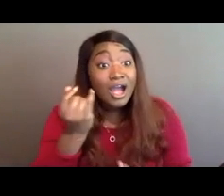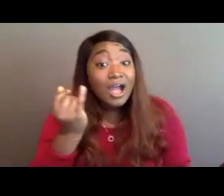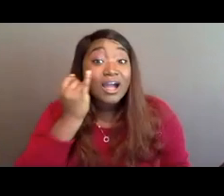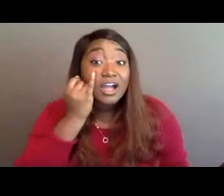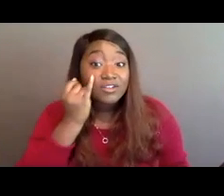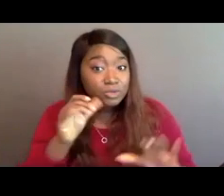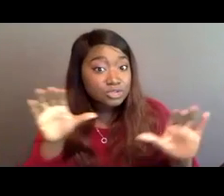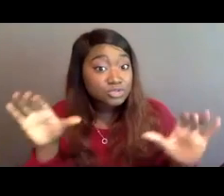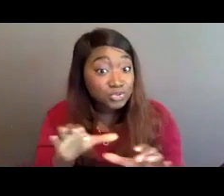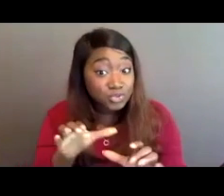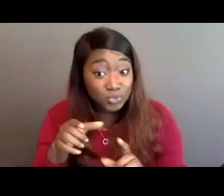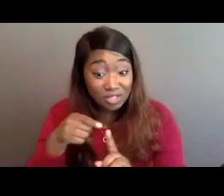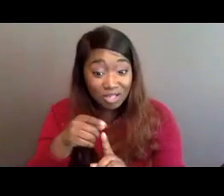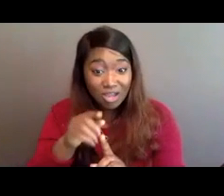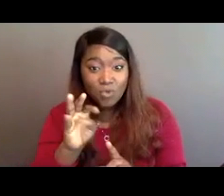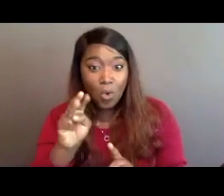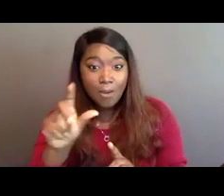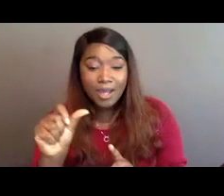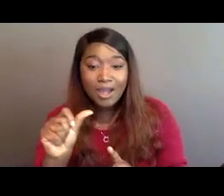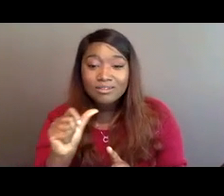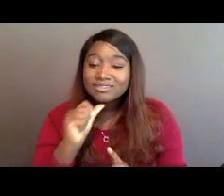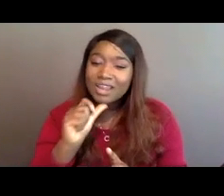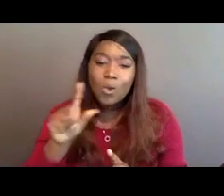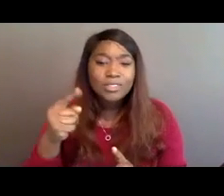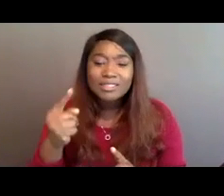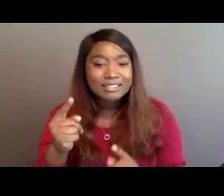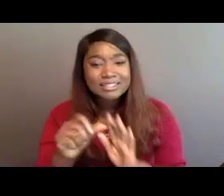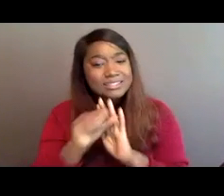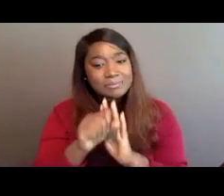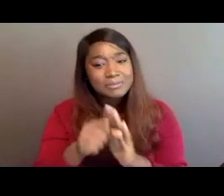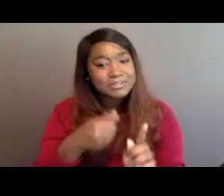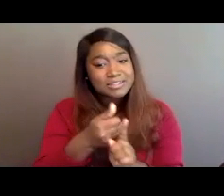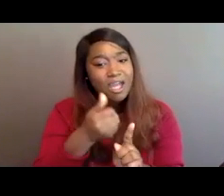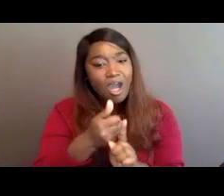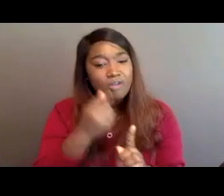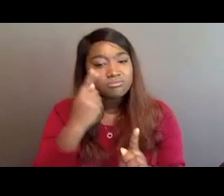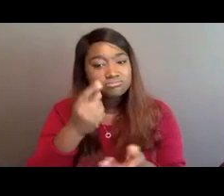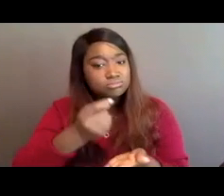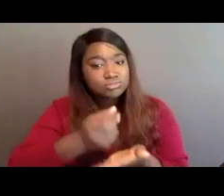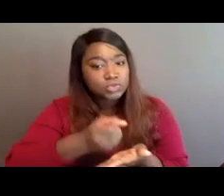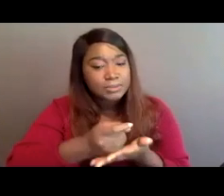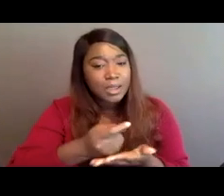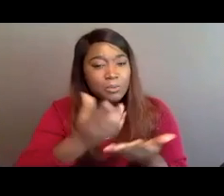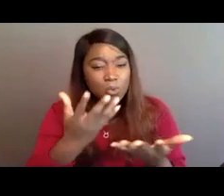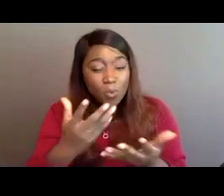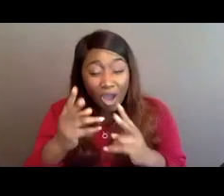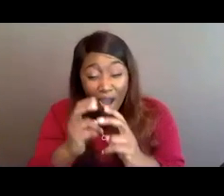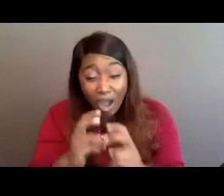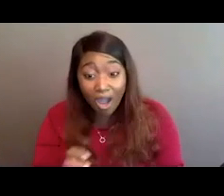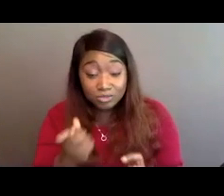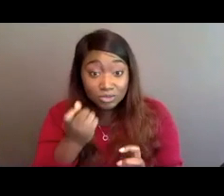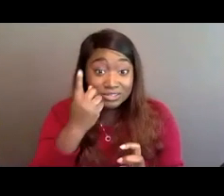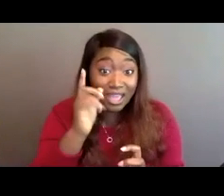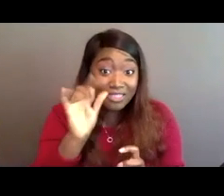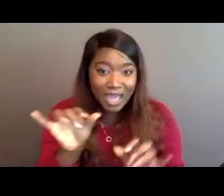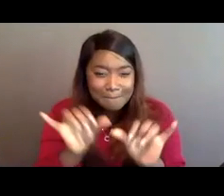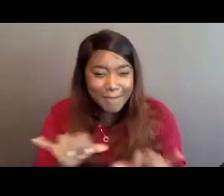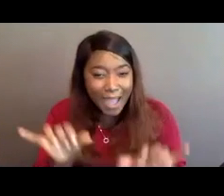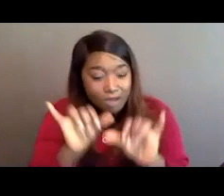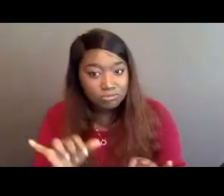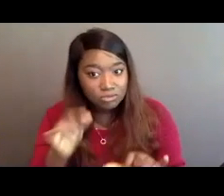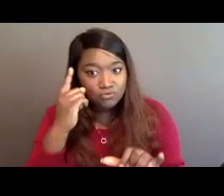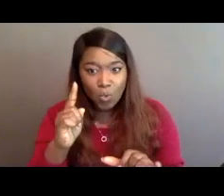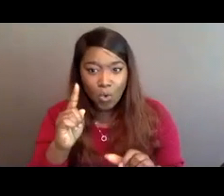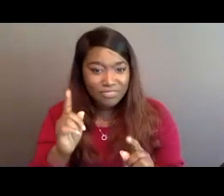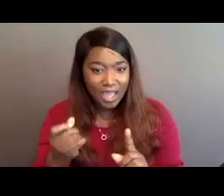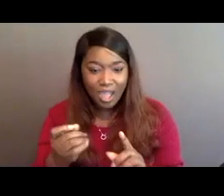to treat on the basis of the symptom alone. We are looking to understand what is the pattern of disharmony that we